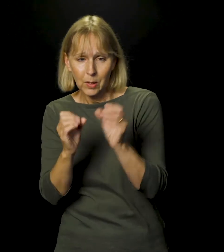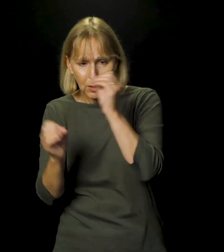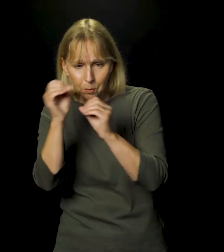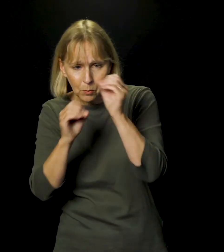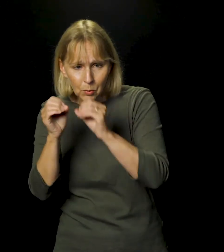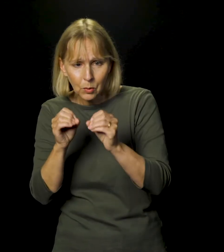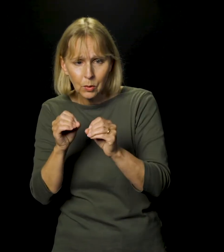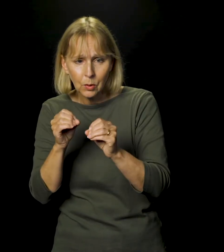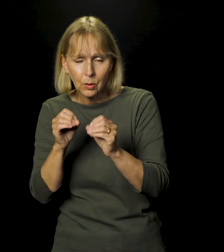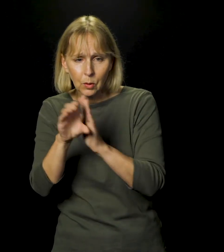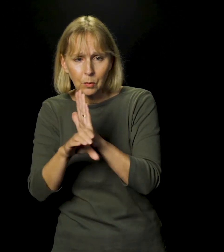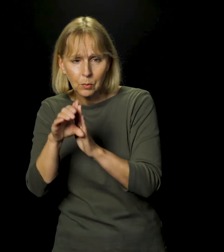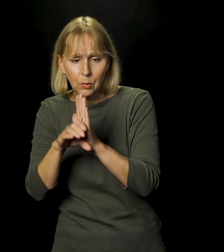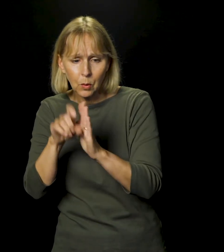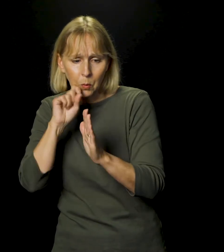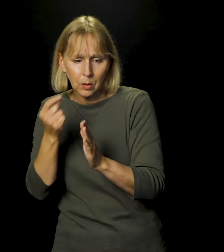those feelings.